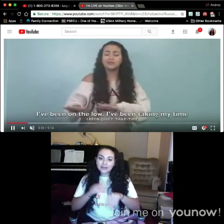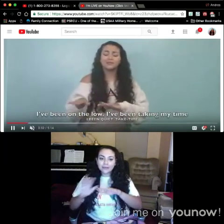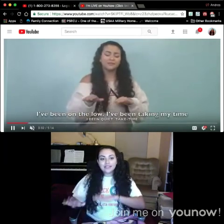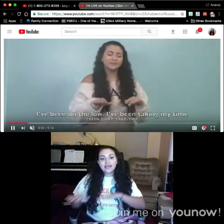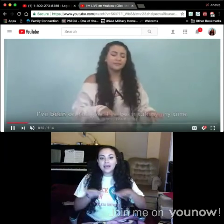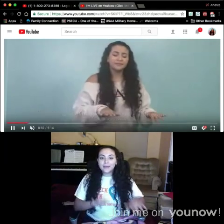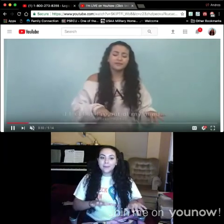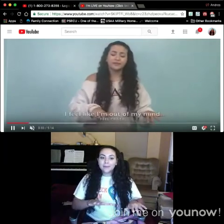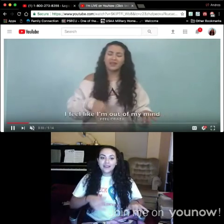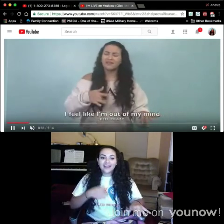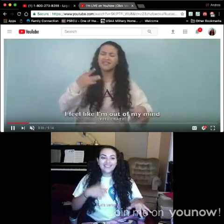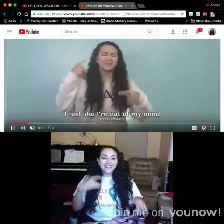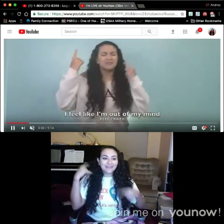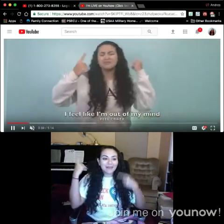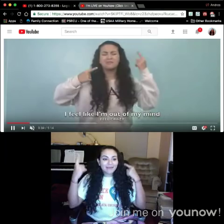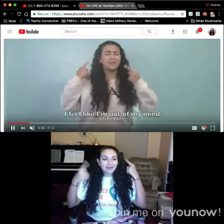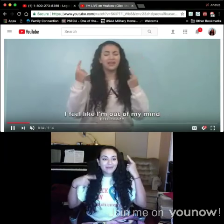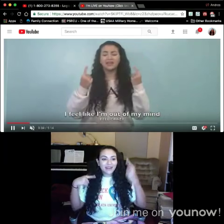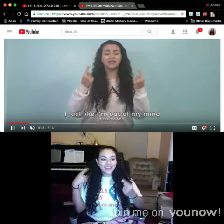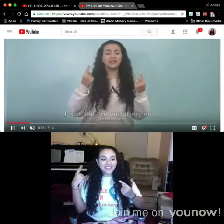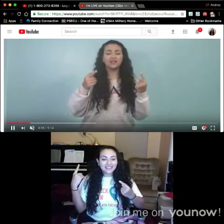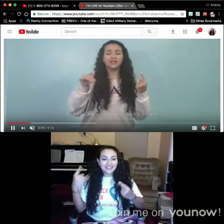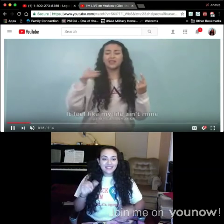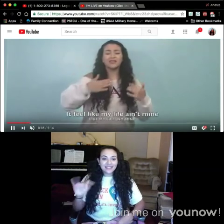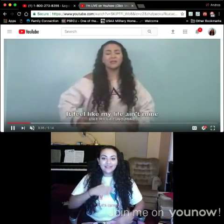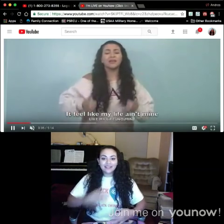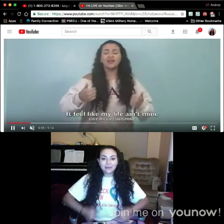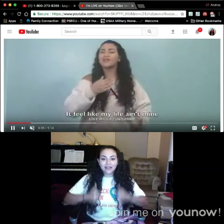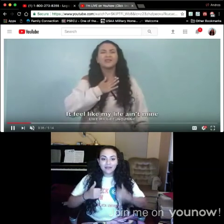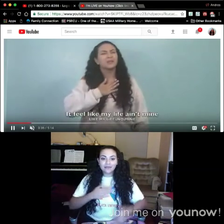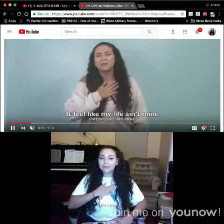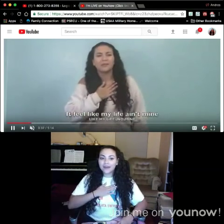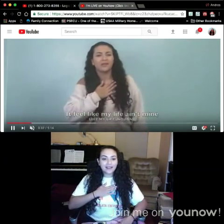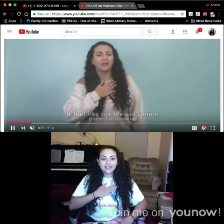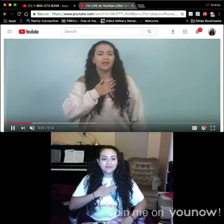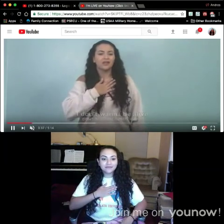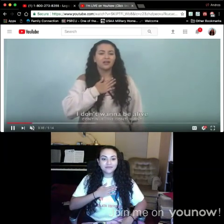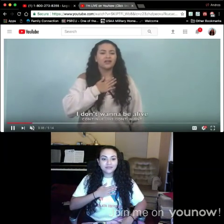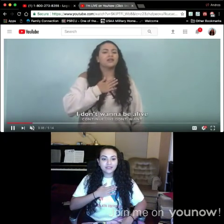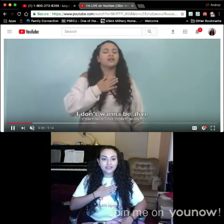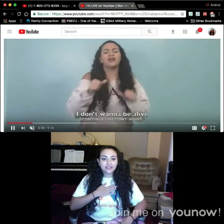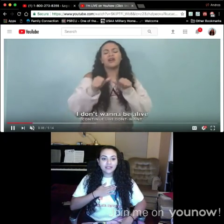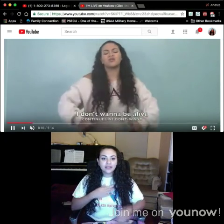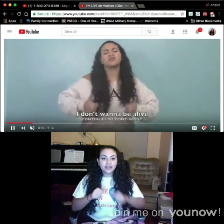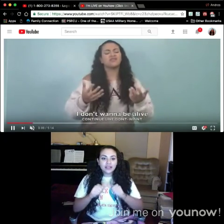taking my time. I feel like I'm out of my mind. It feel like my life ain't mine.